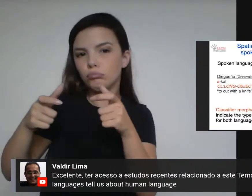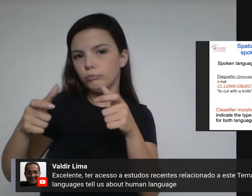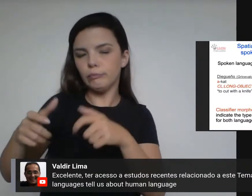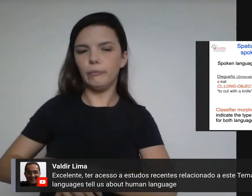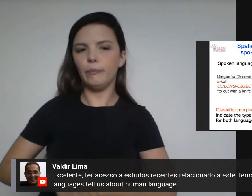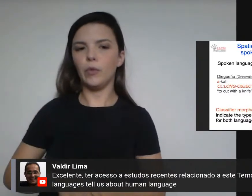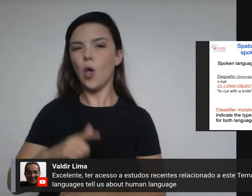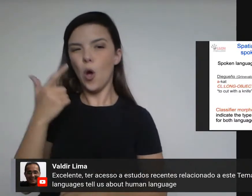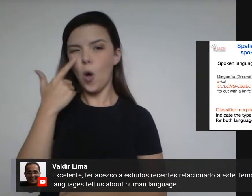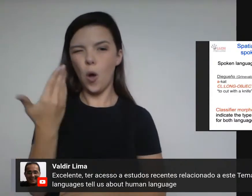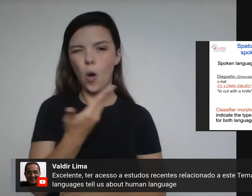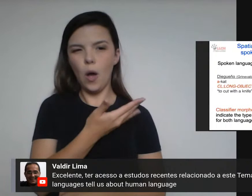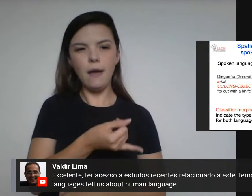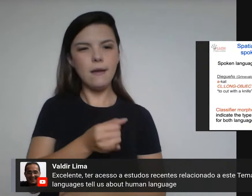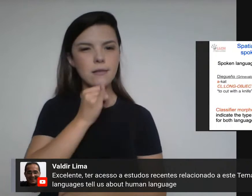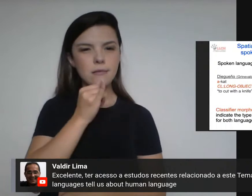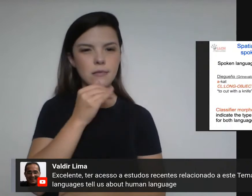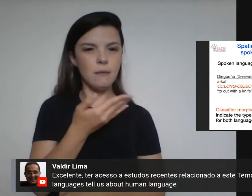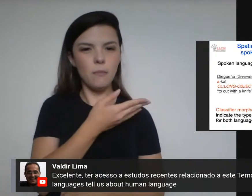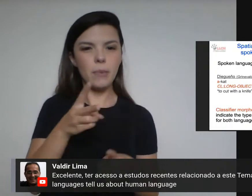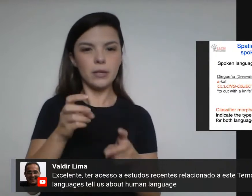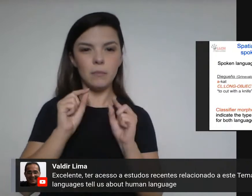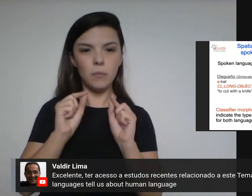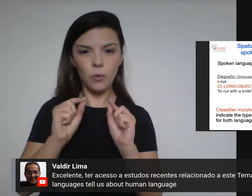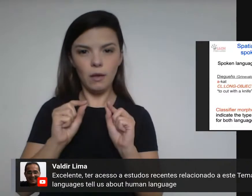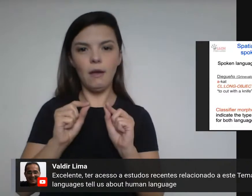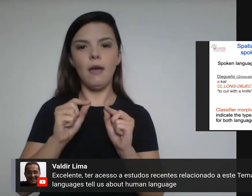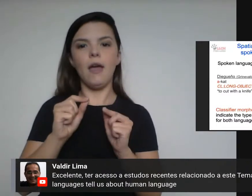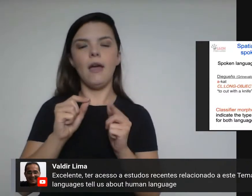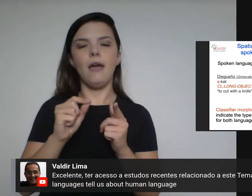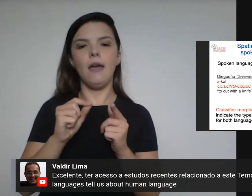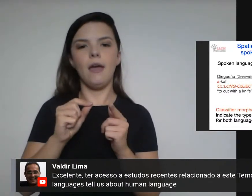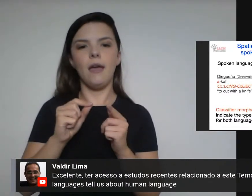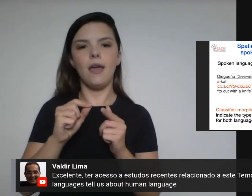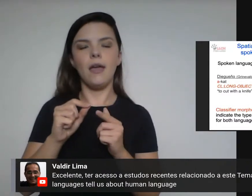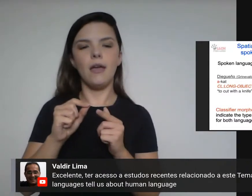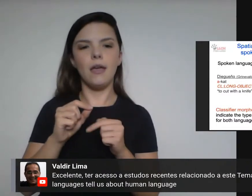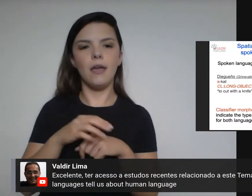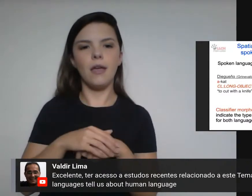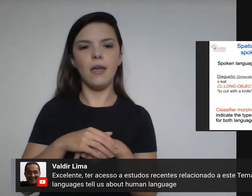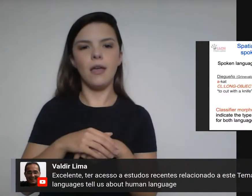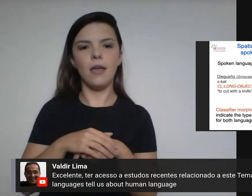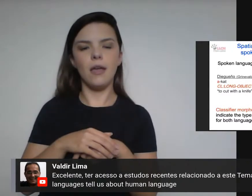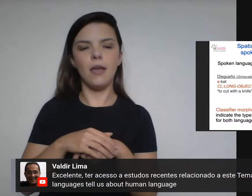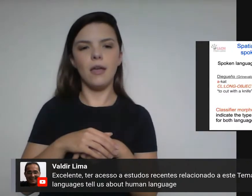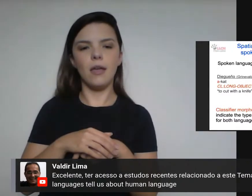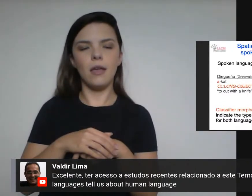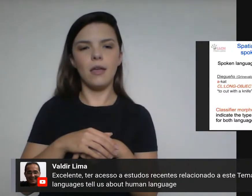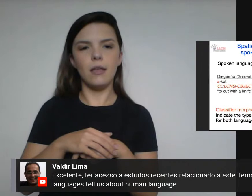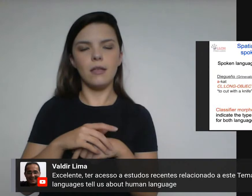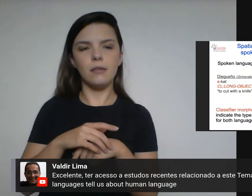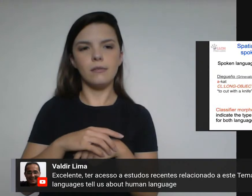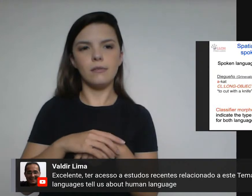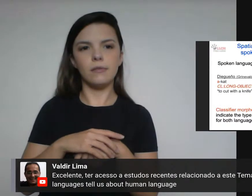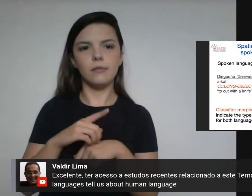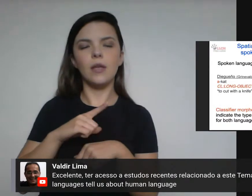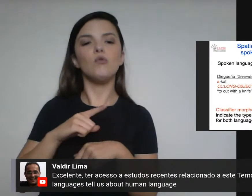this example, to cut with a long knife, that little morpheme ah indicates the type of object